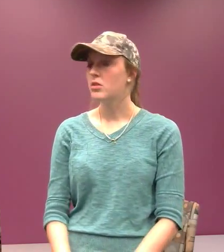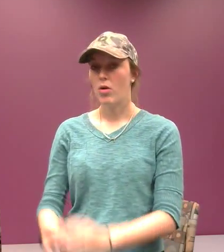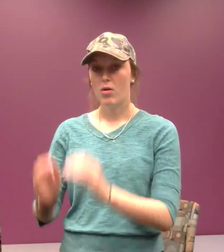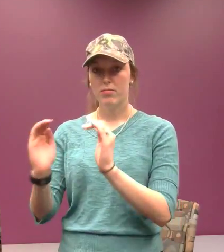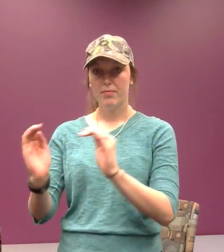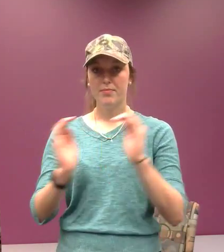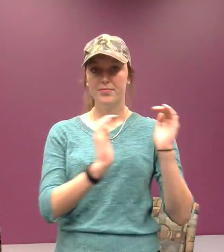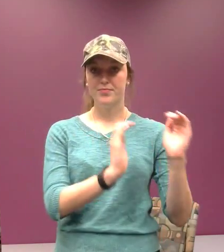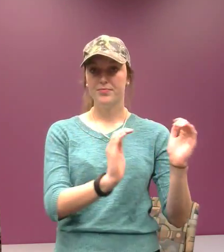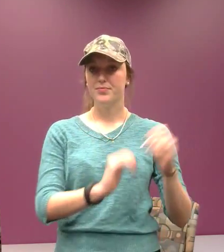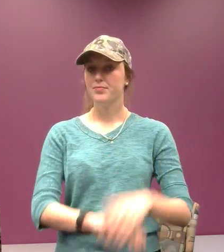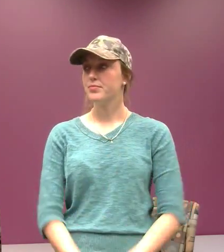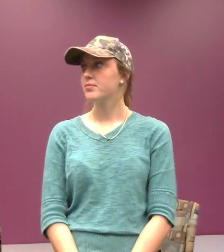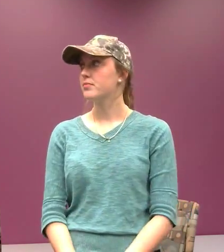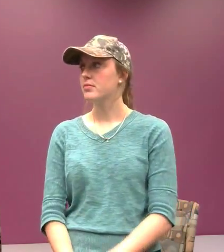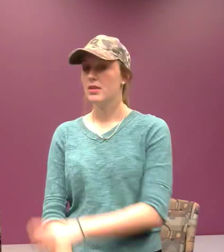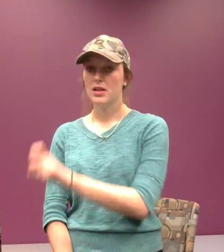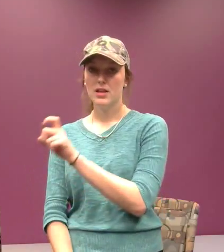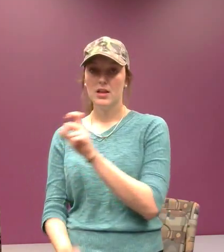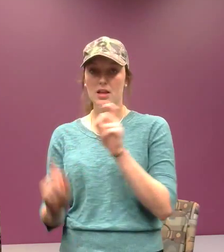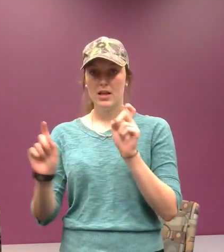To get the x squared, we have x and x.